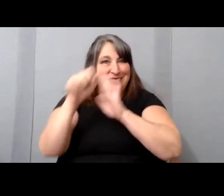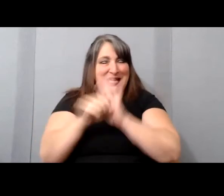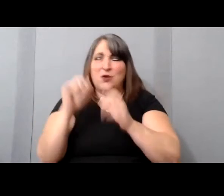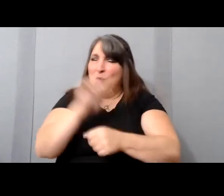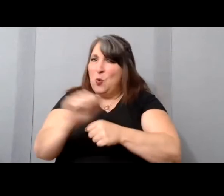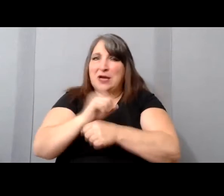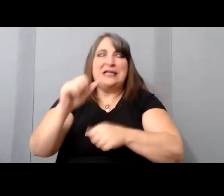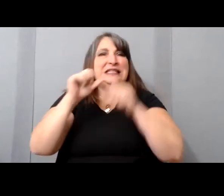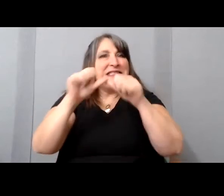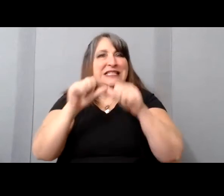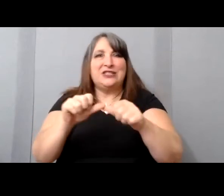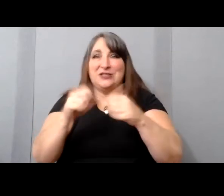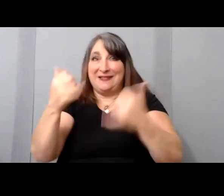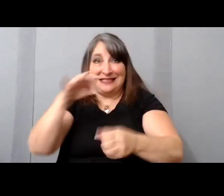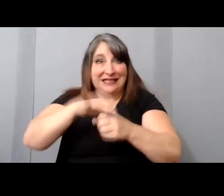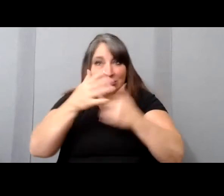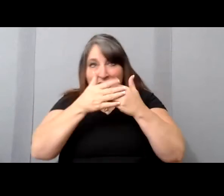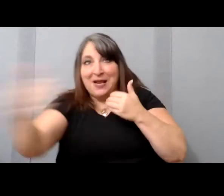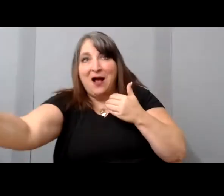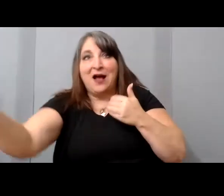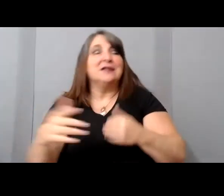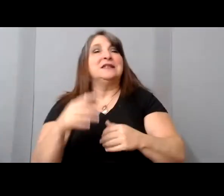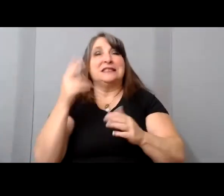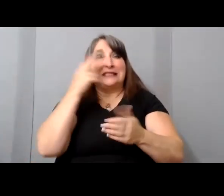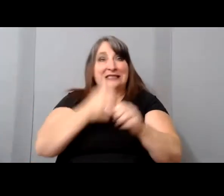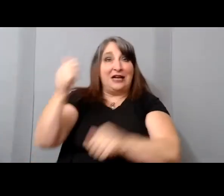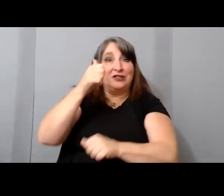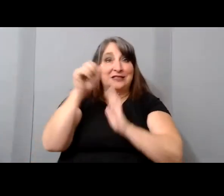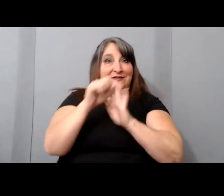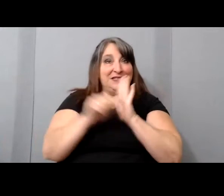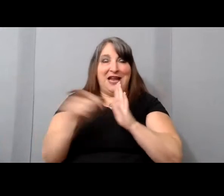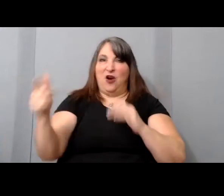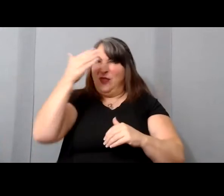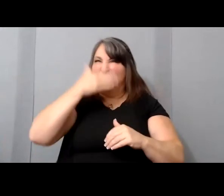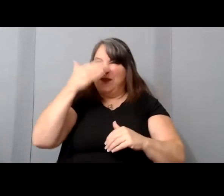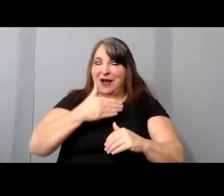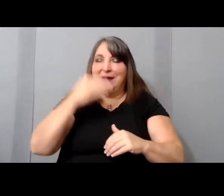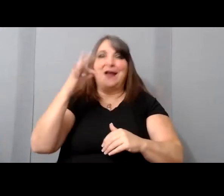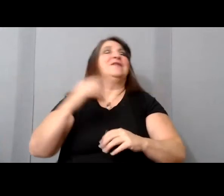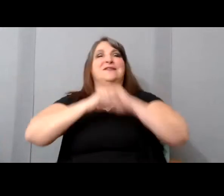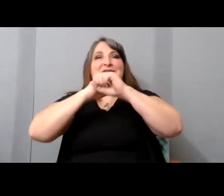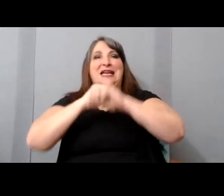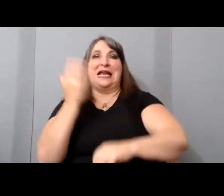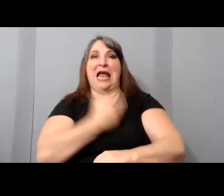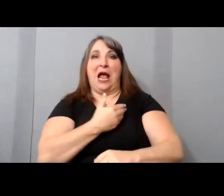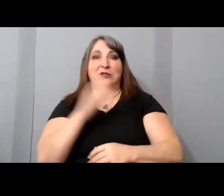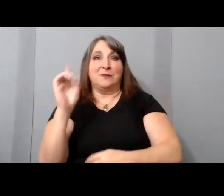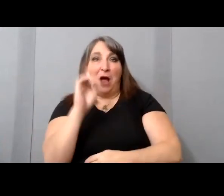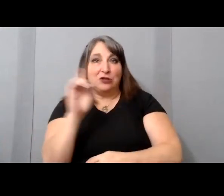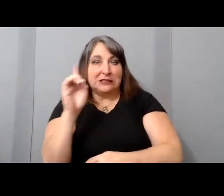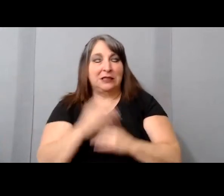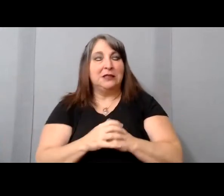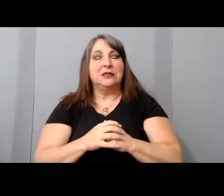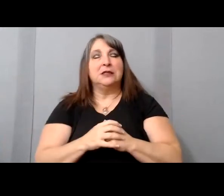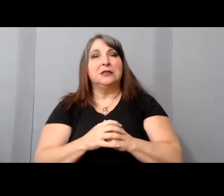and beyond. You know, secretaries of state are clearly on the front lines of defending our democracy. You know, together